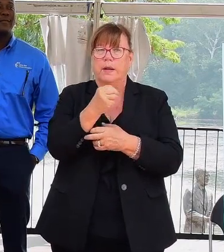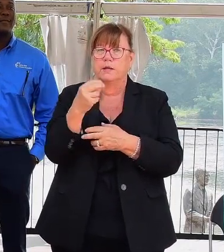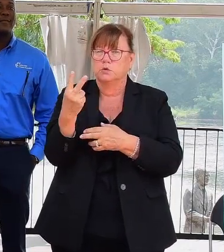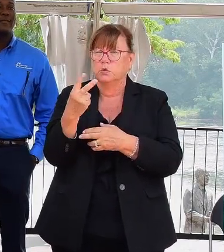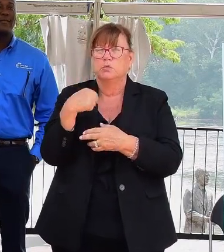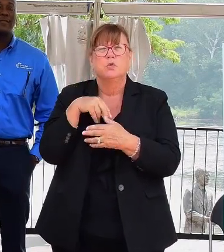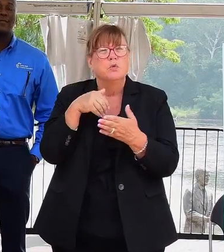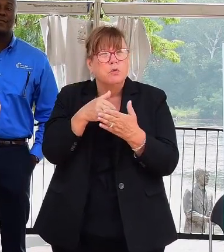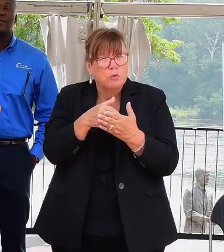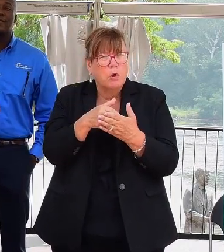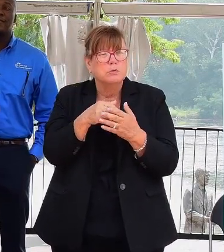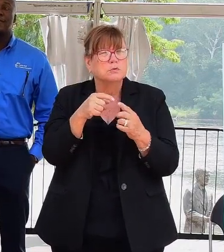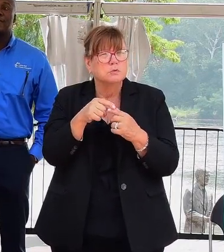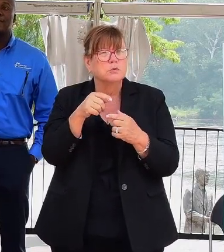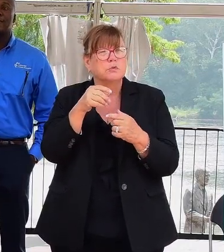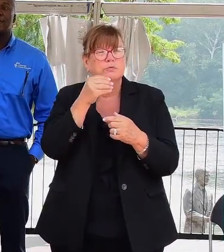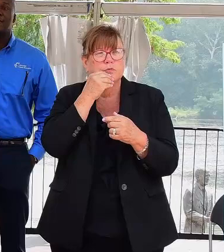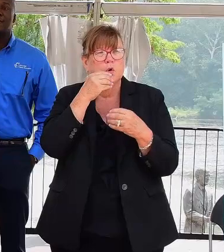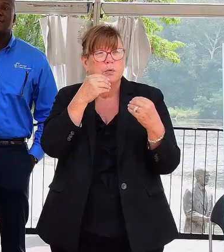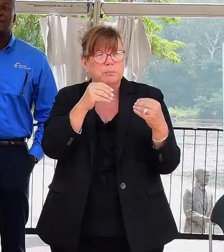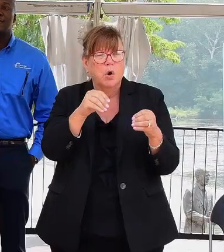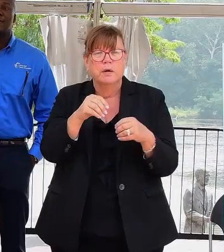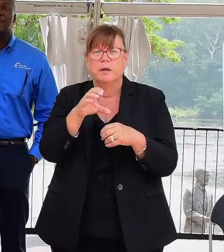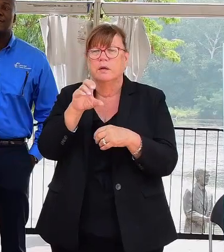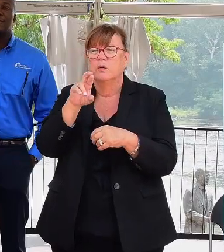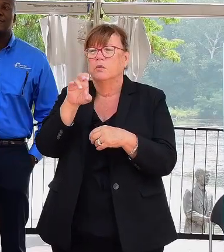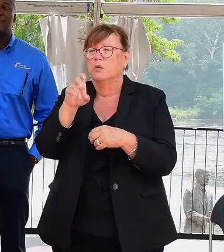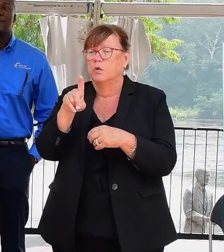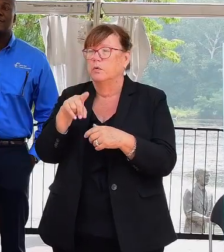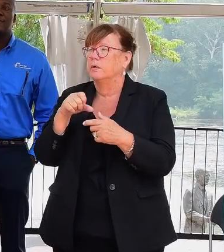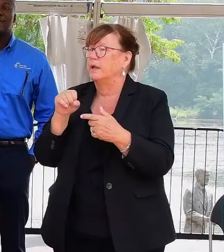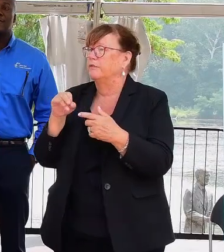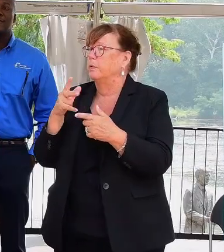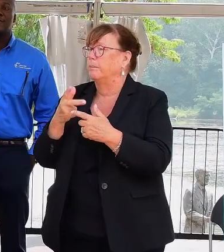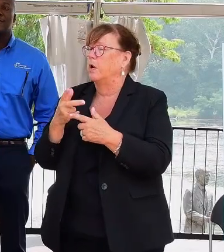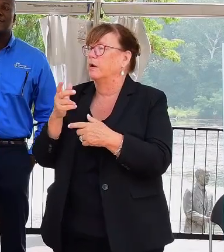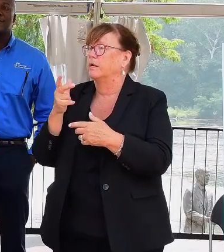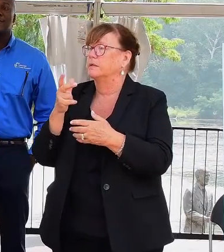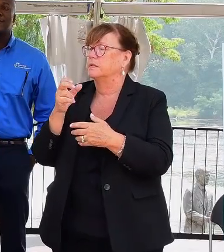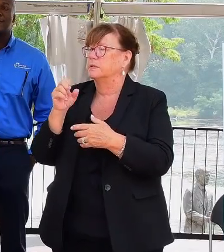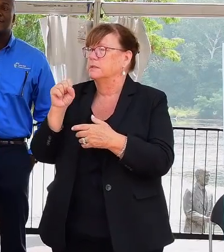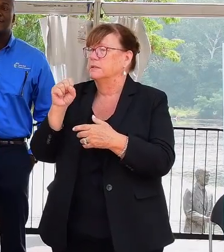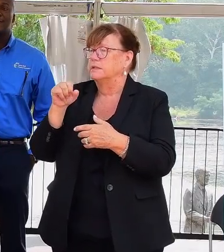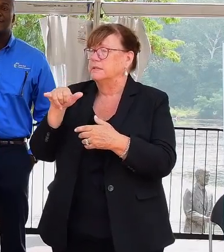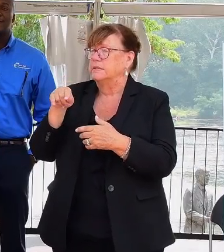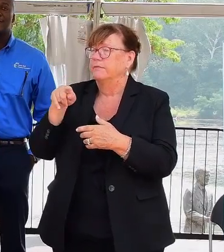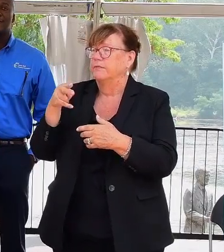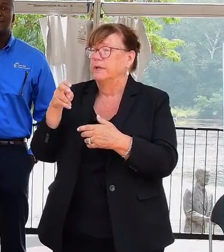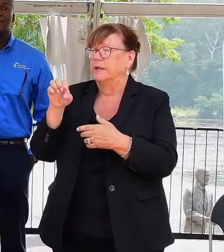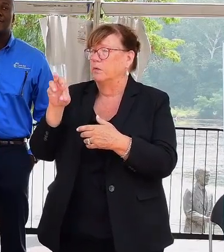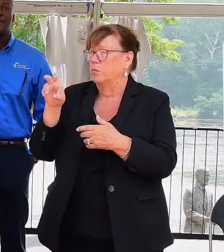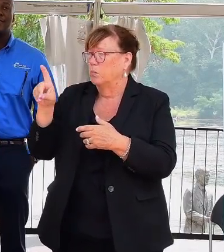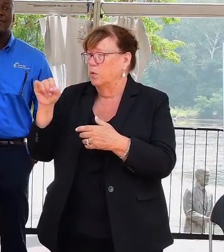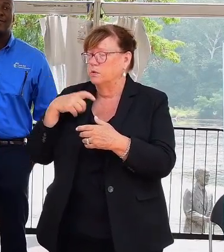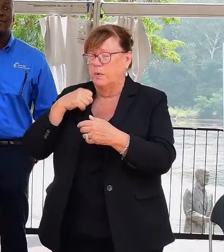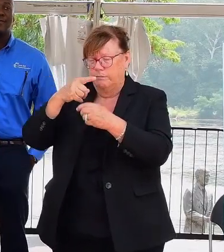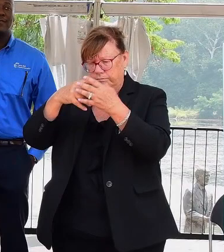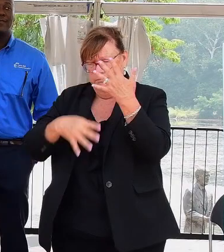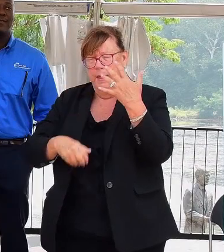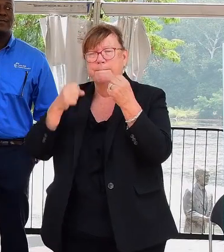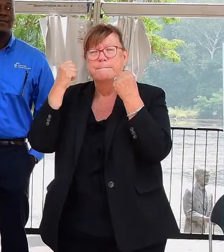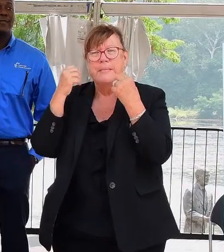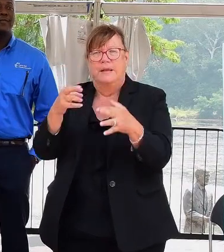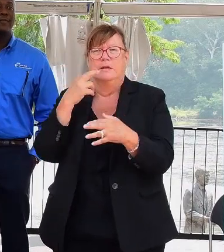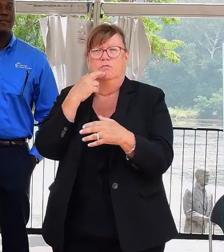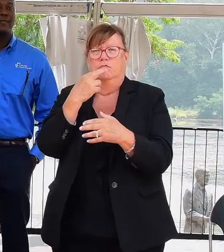and Cured. If you park in the Symphony Woods Garage, you're at Banditos, Busboys and Poets, Charmery, Clove and Cardamom, Dot Cal, Peter Chang,